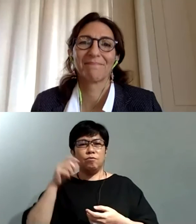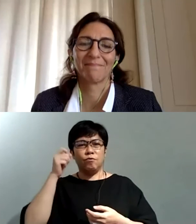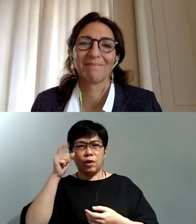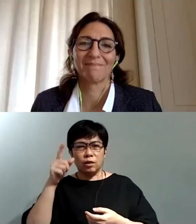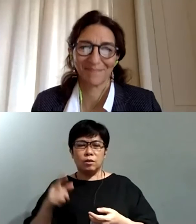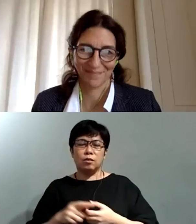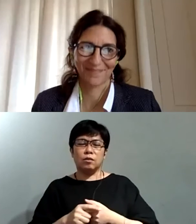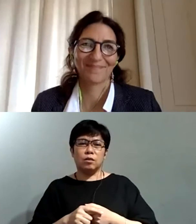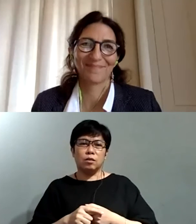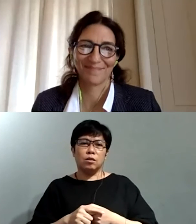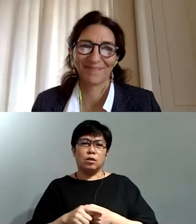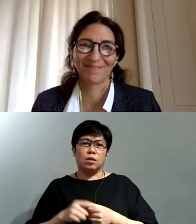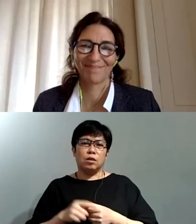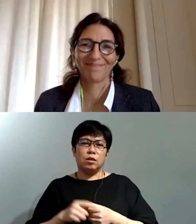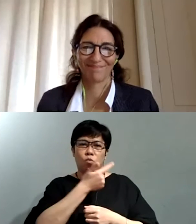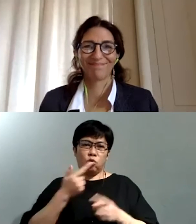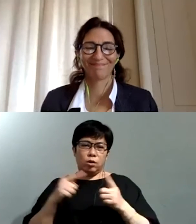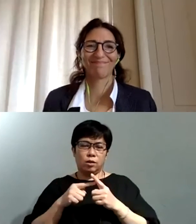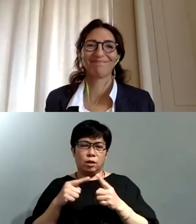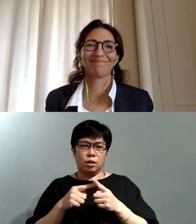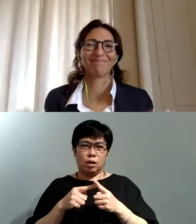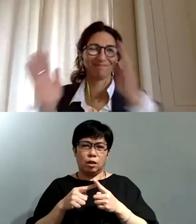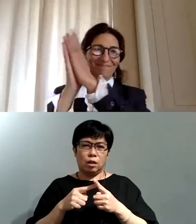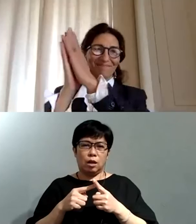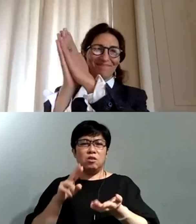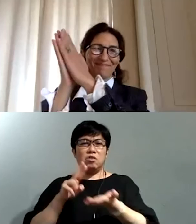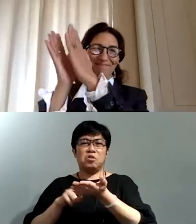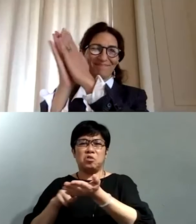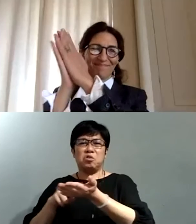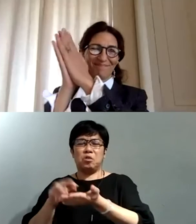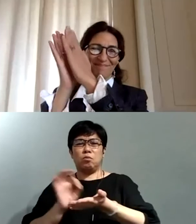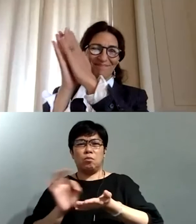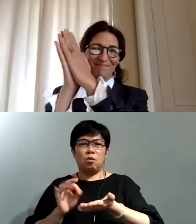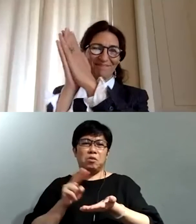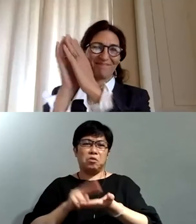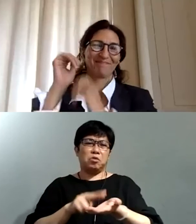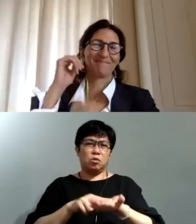of our community. But at this moment, I have to say that